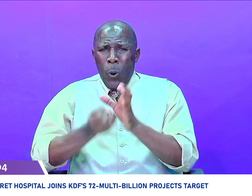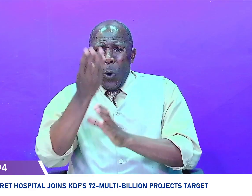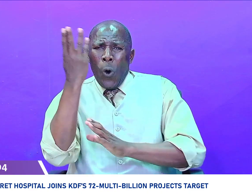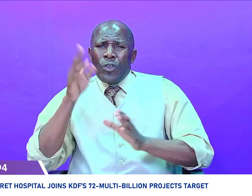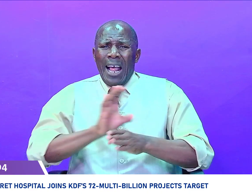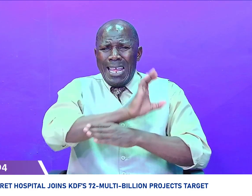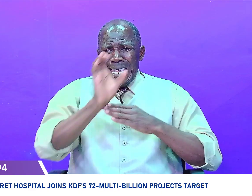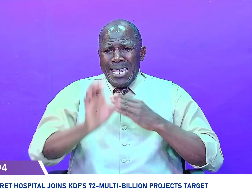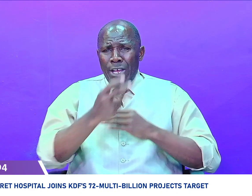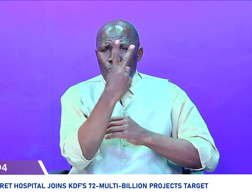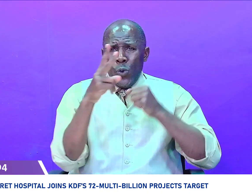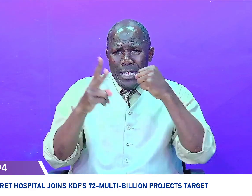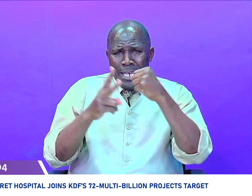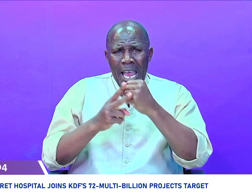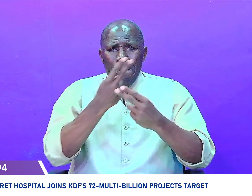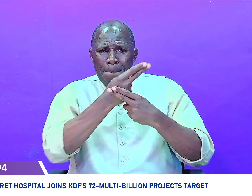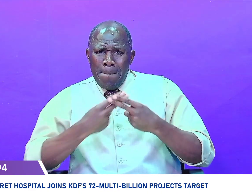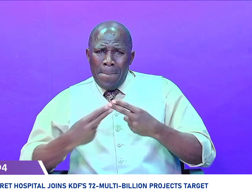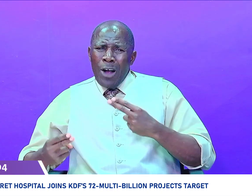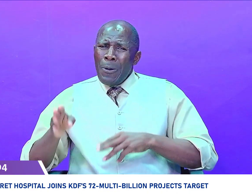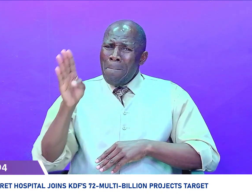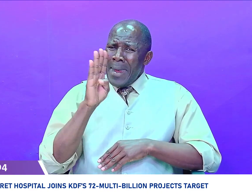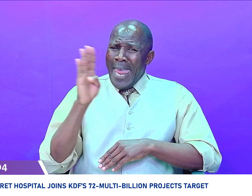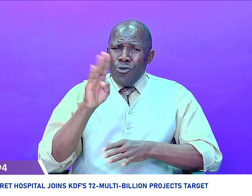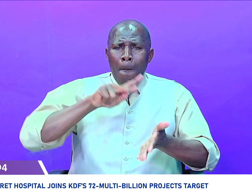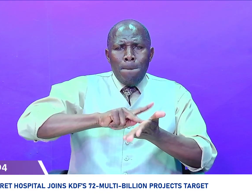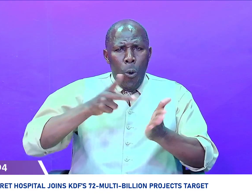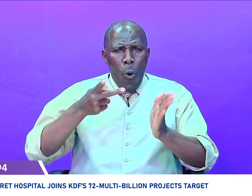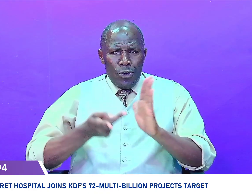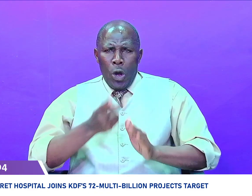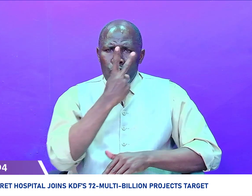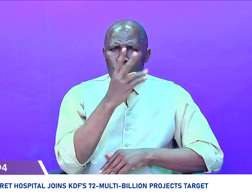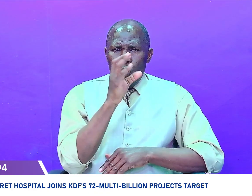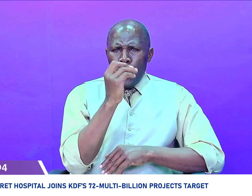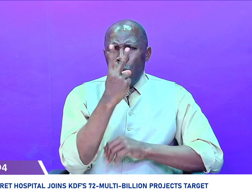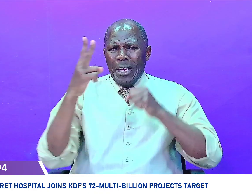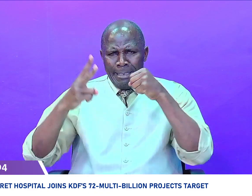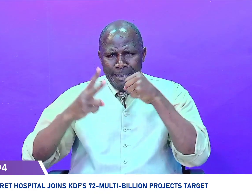to complete 72 multi-billion projects by 2027.